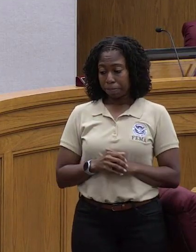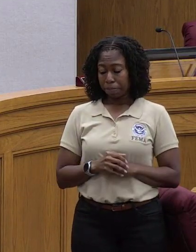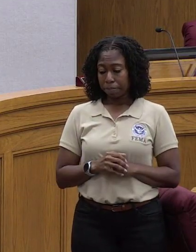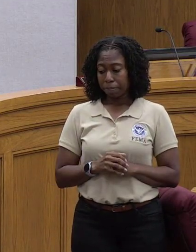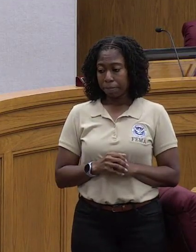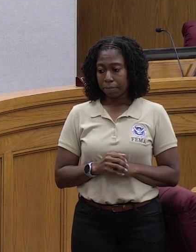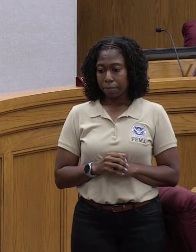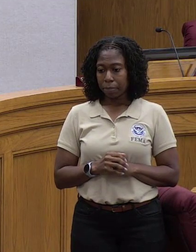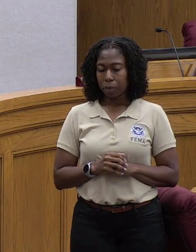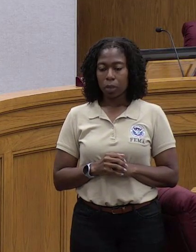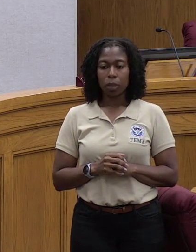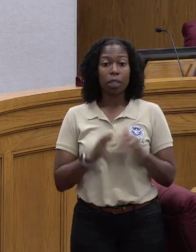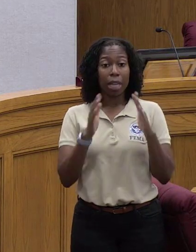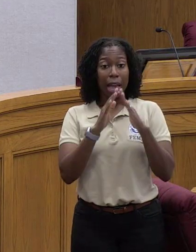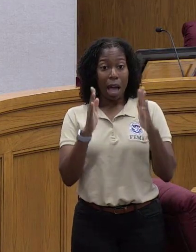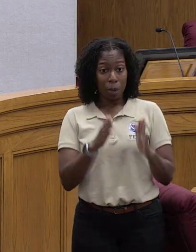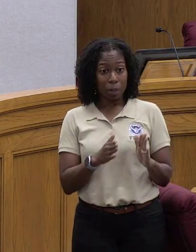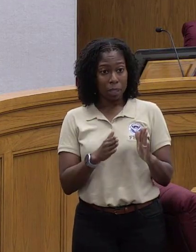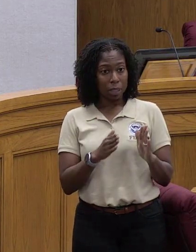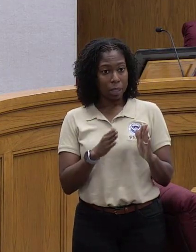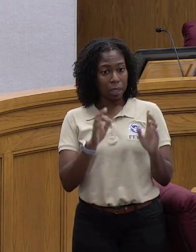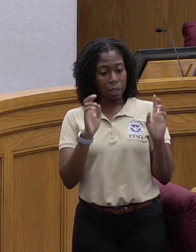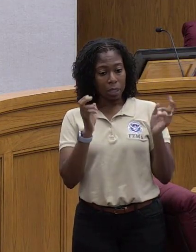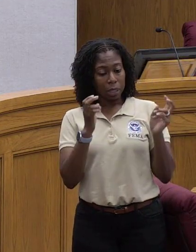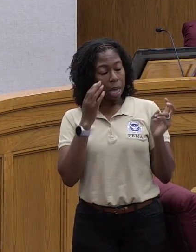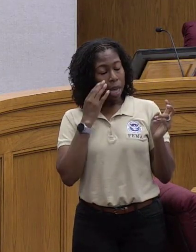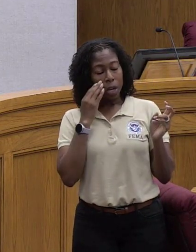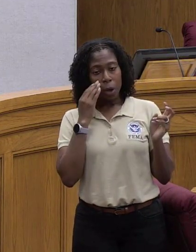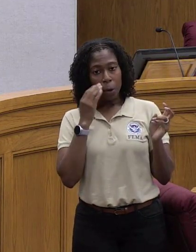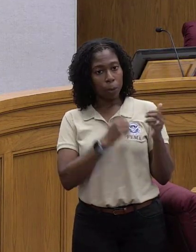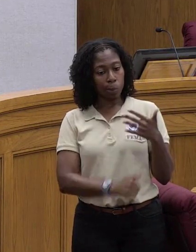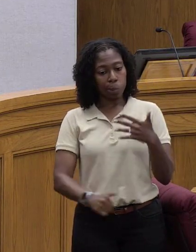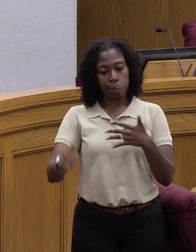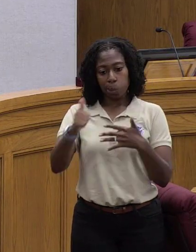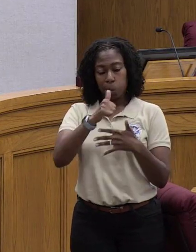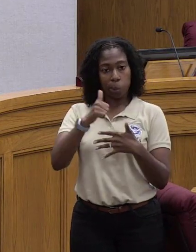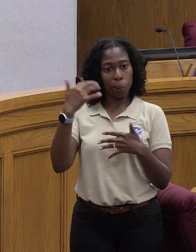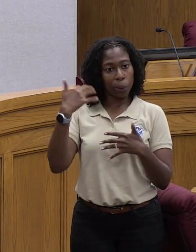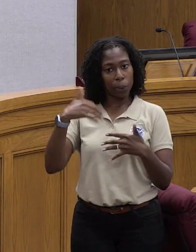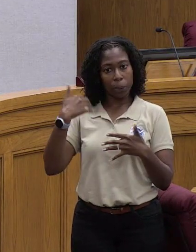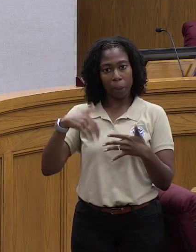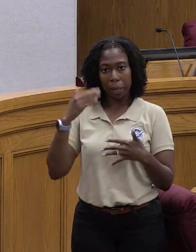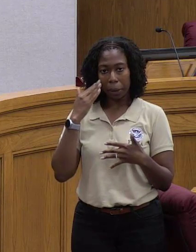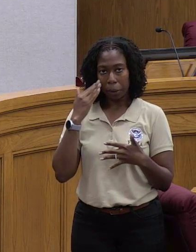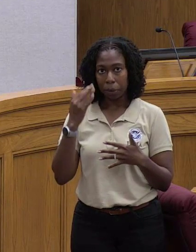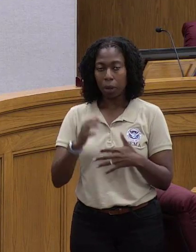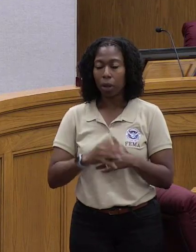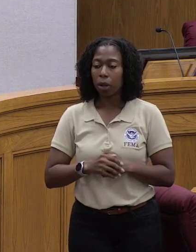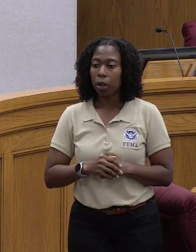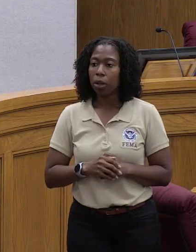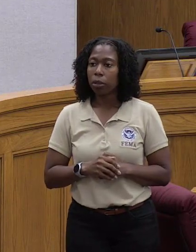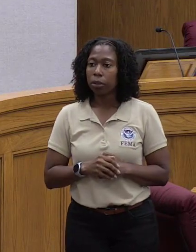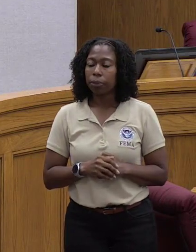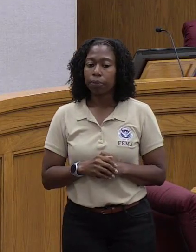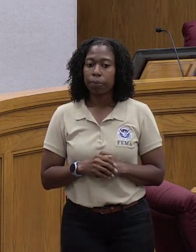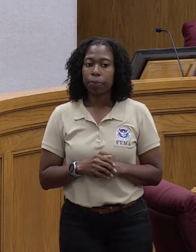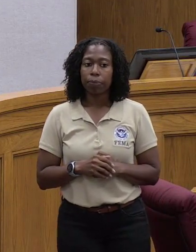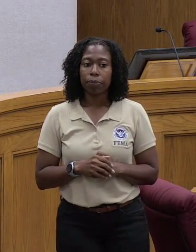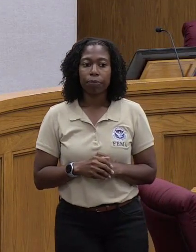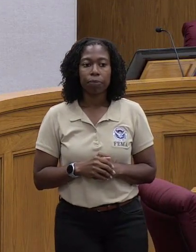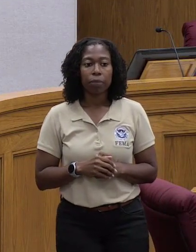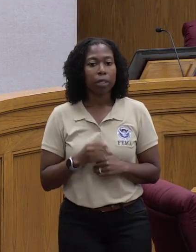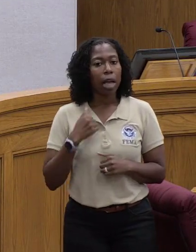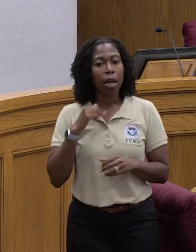the issue of housing, I know is front and center on everyone's mind. I've had been a part of